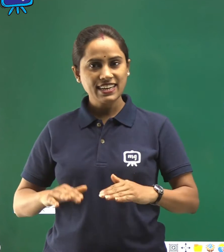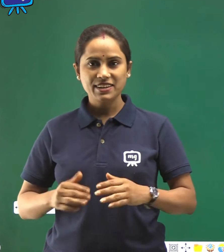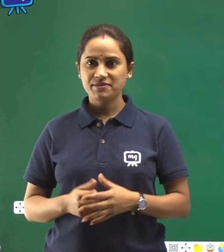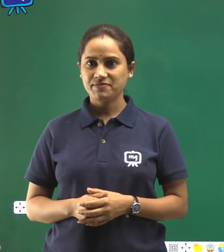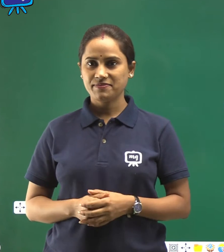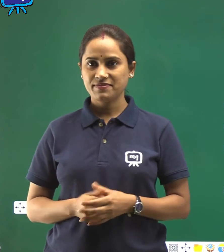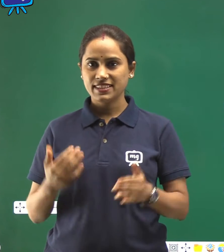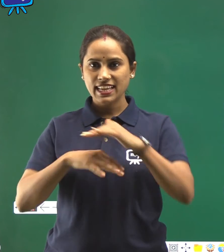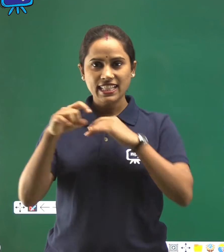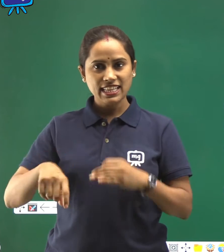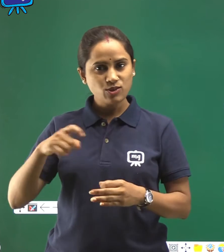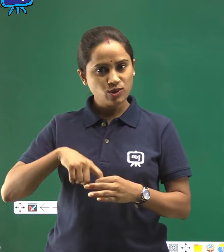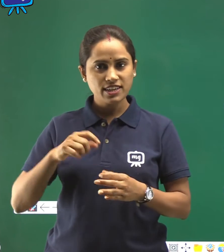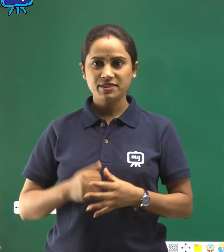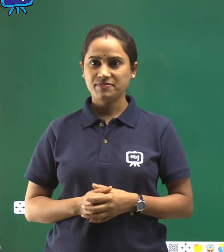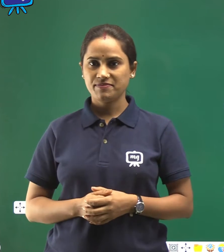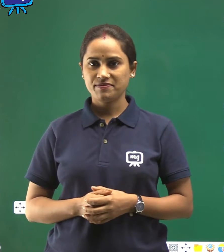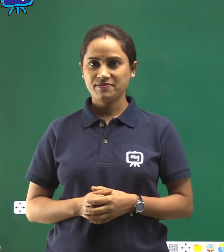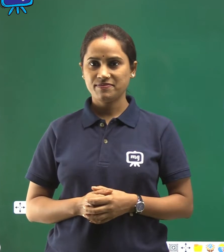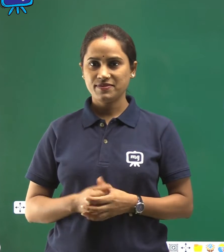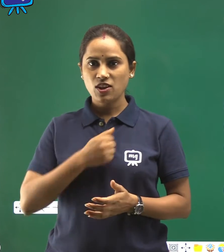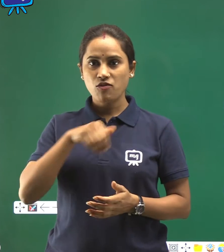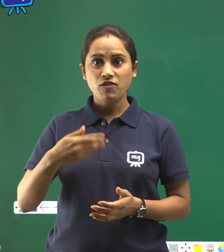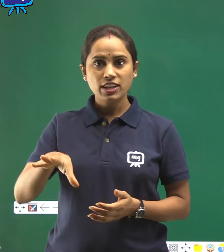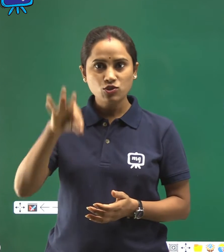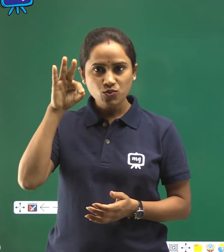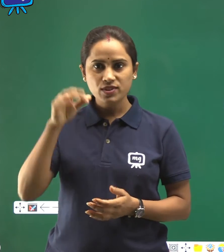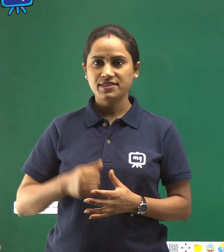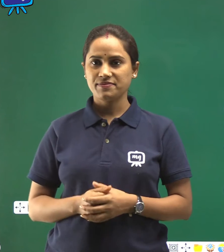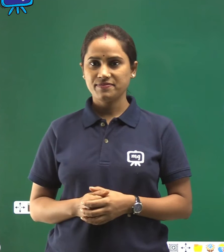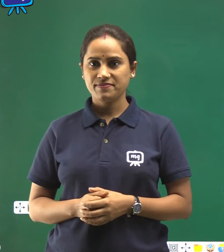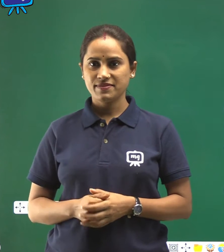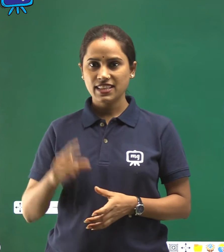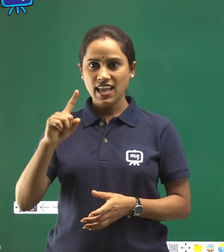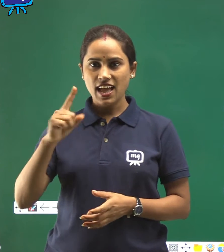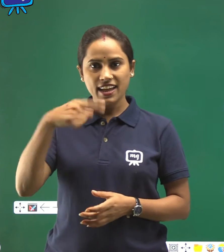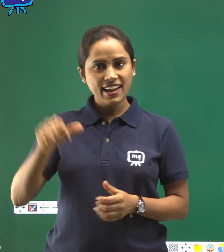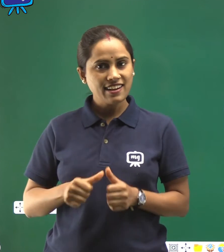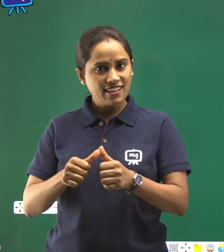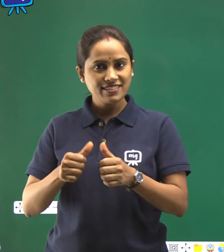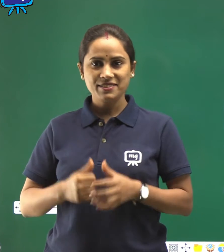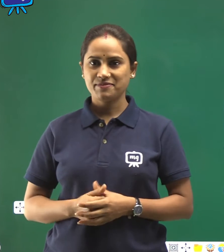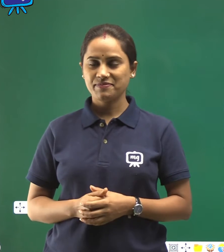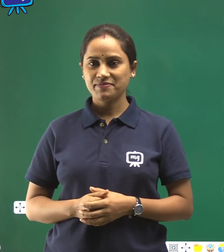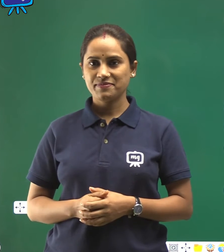Children, in this question, we will choose a correct answer.